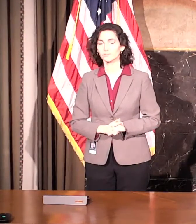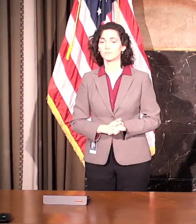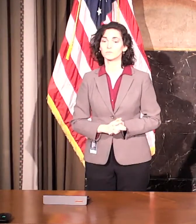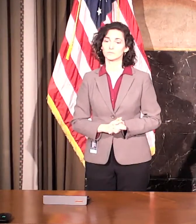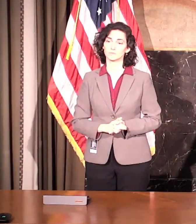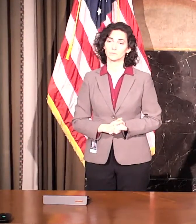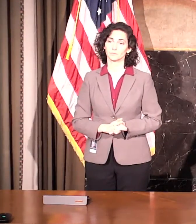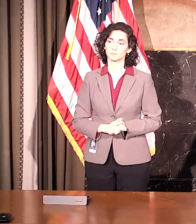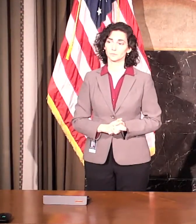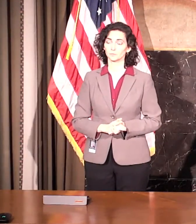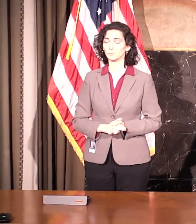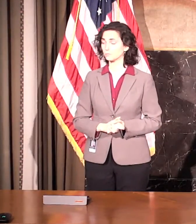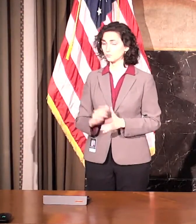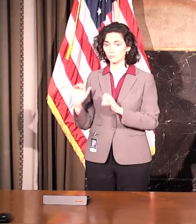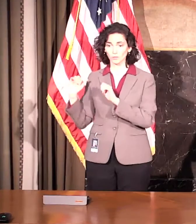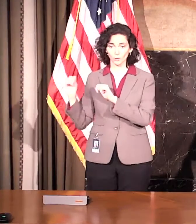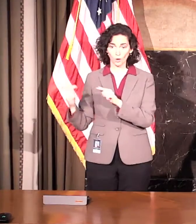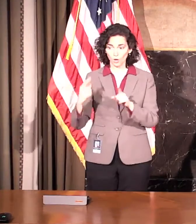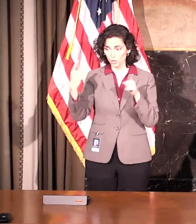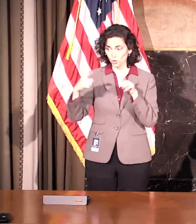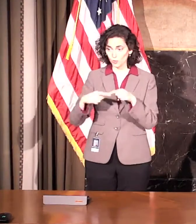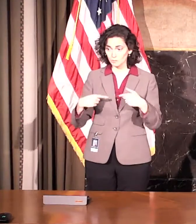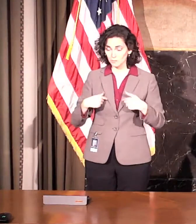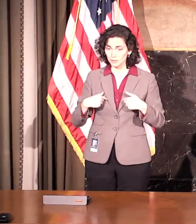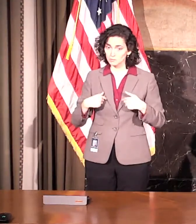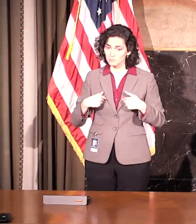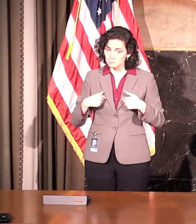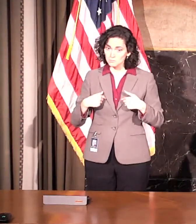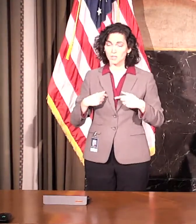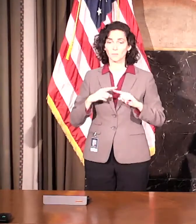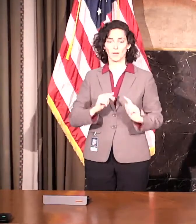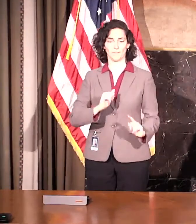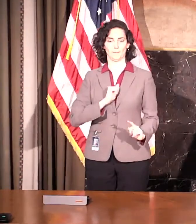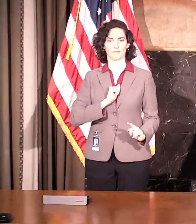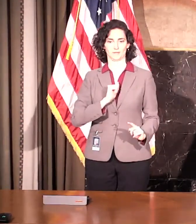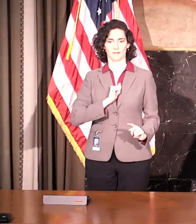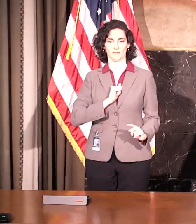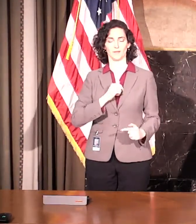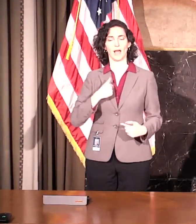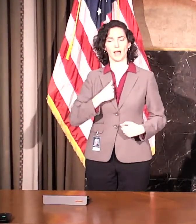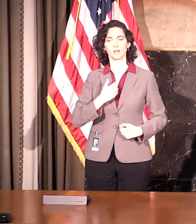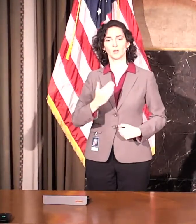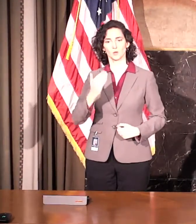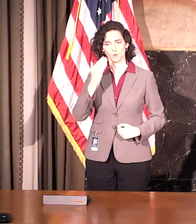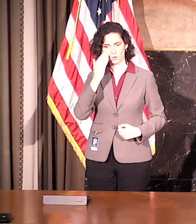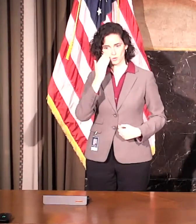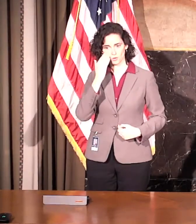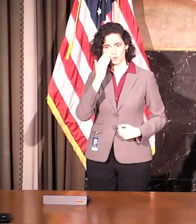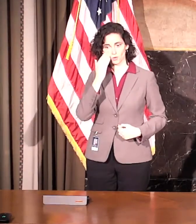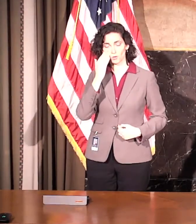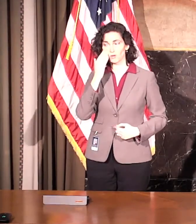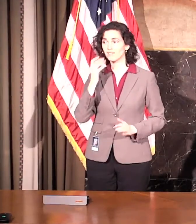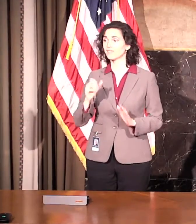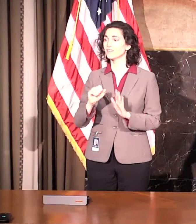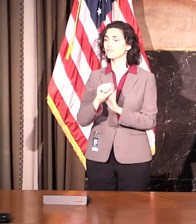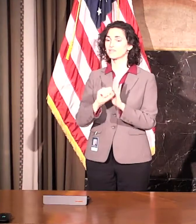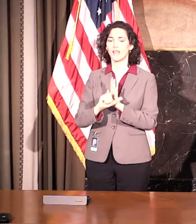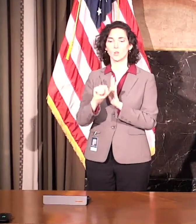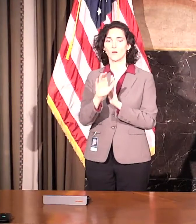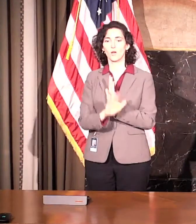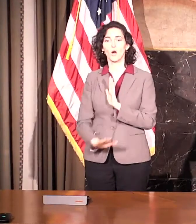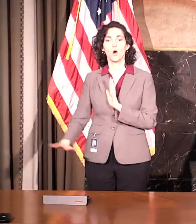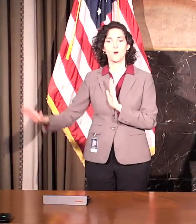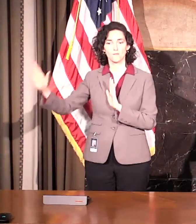everyone, but I personally know more people around the state of Louisiana